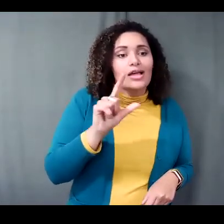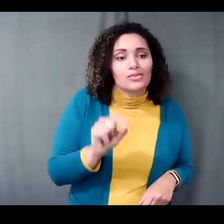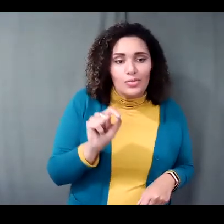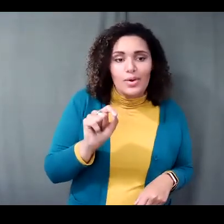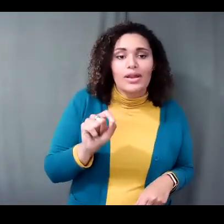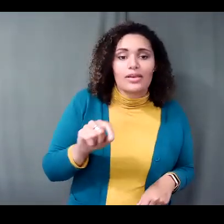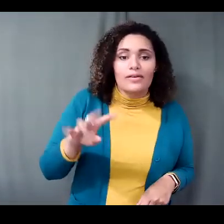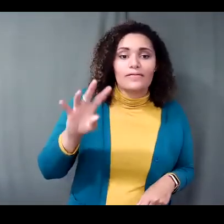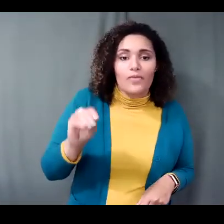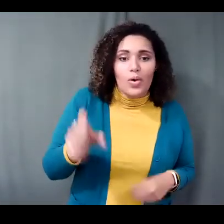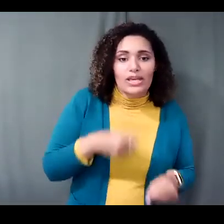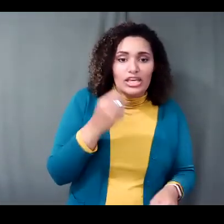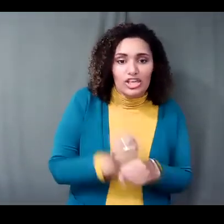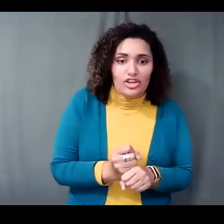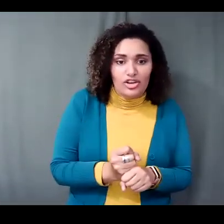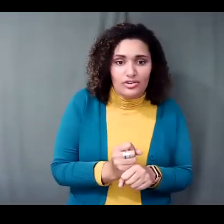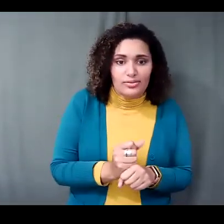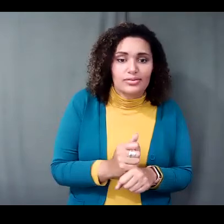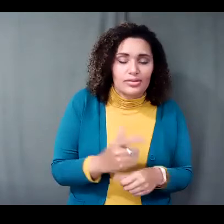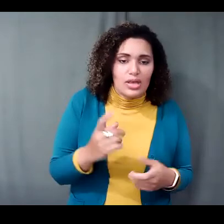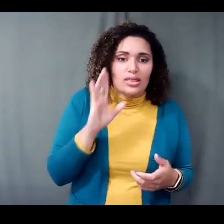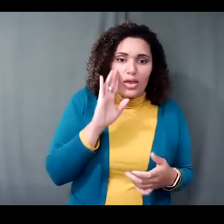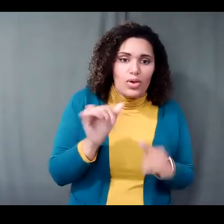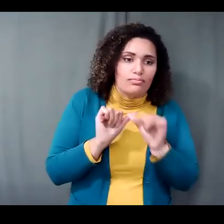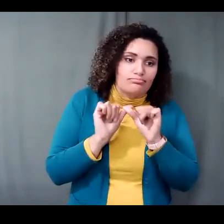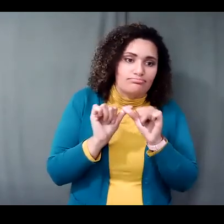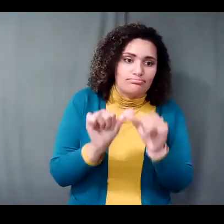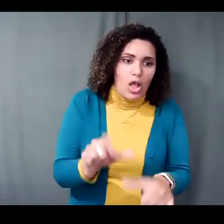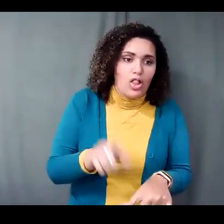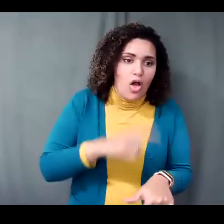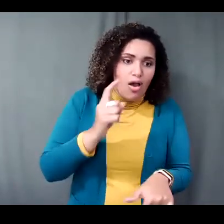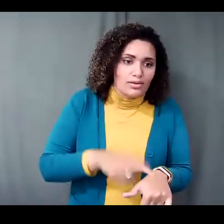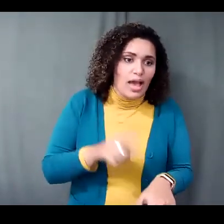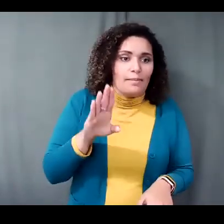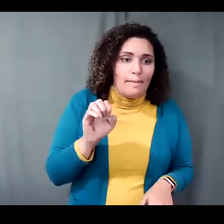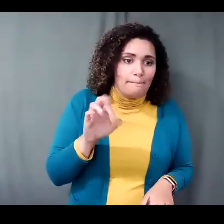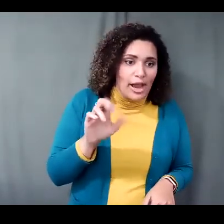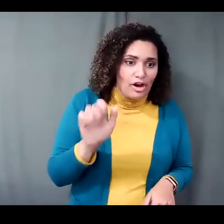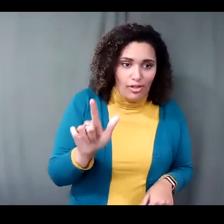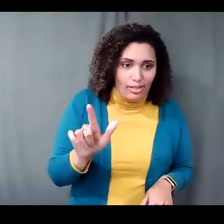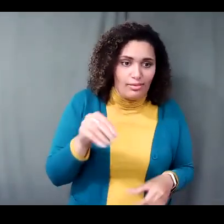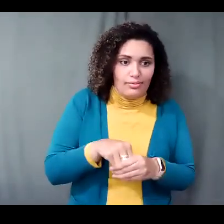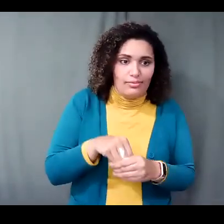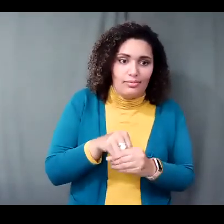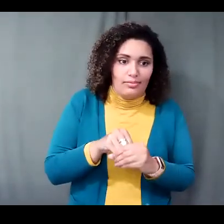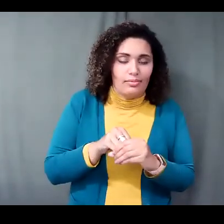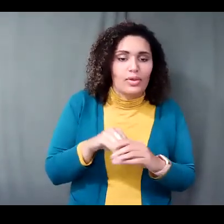flavors, because the wine's only half fermented and the juice flavors are very different and age differently and things. So